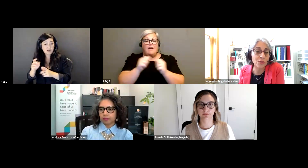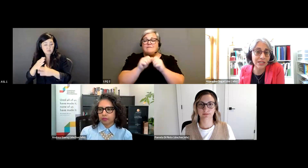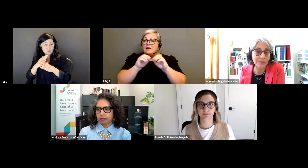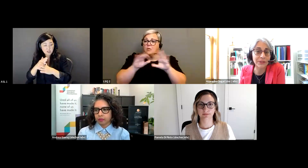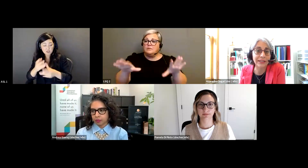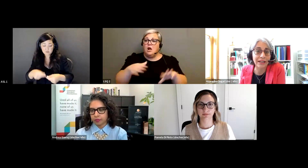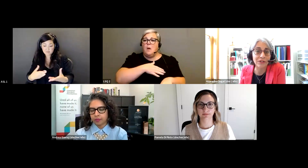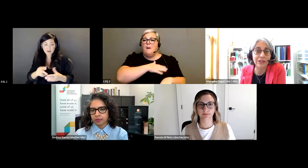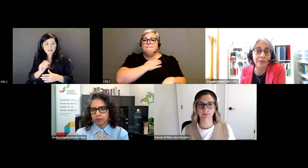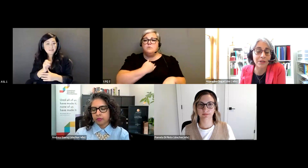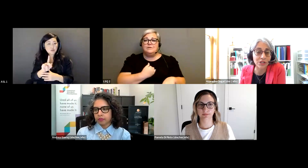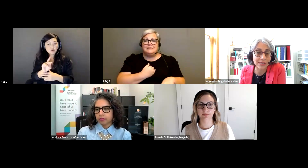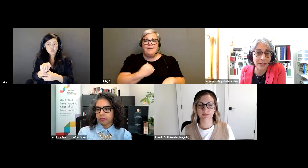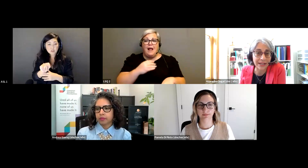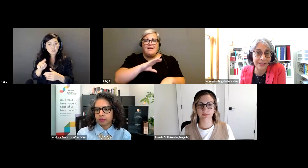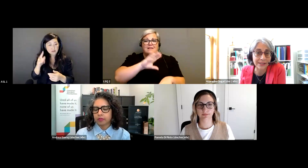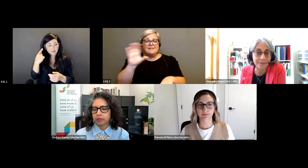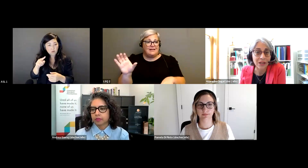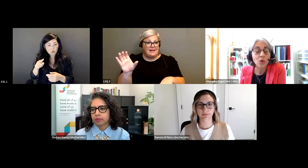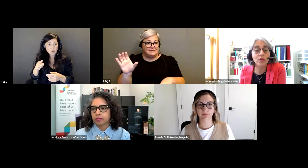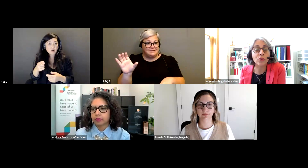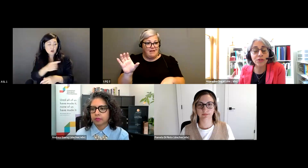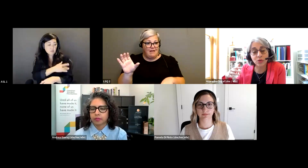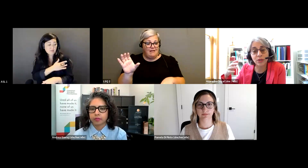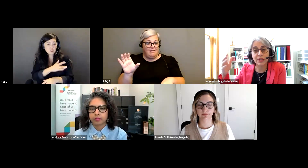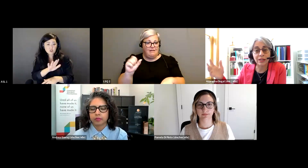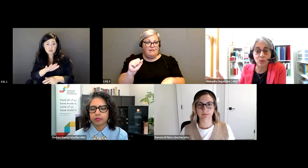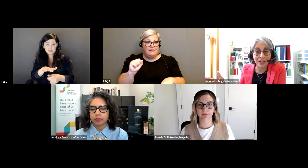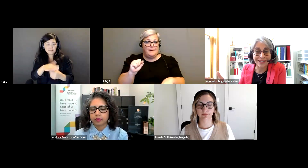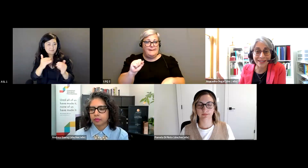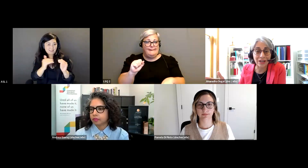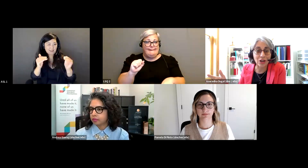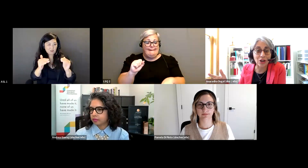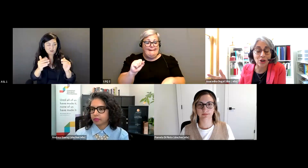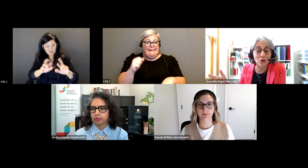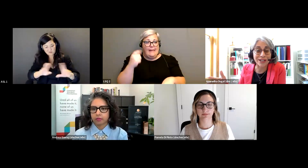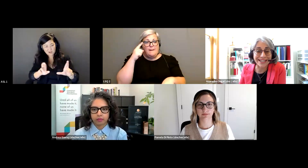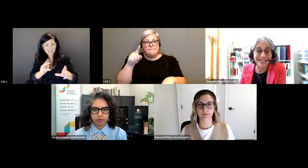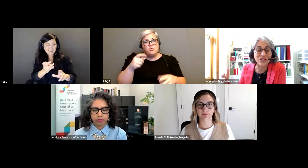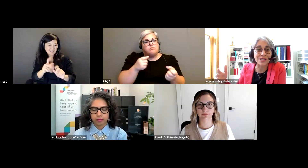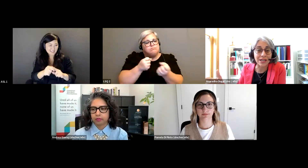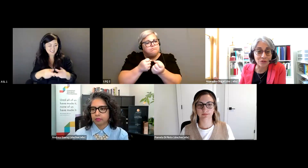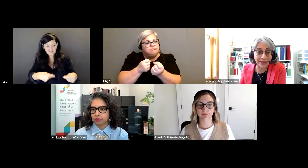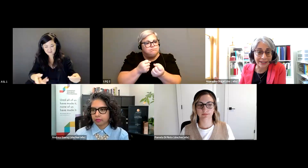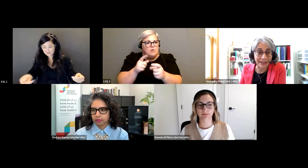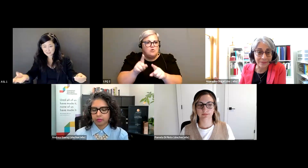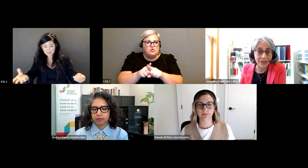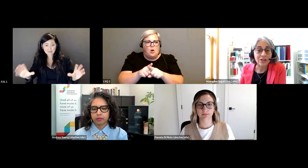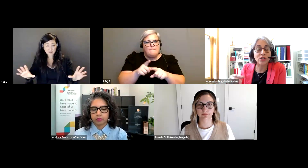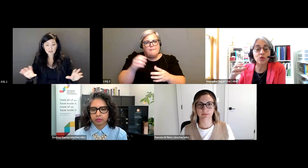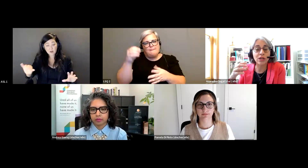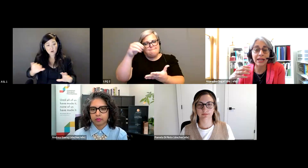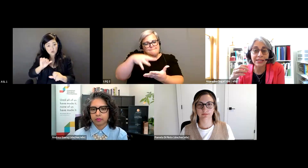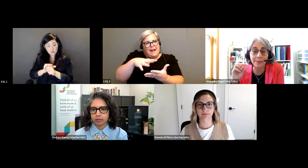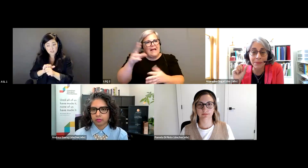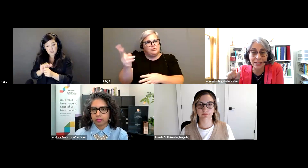for municipal level emergency planners. We're also working with organizations directly